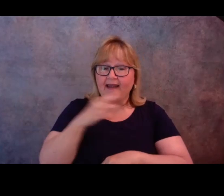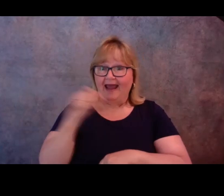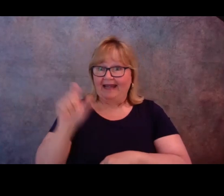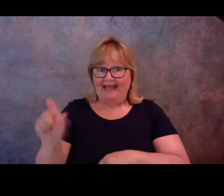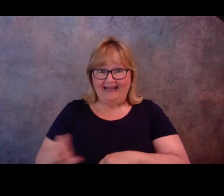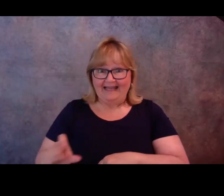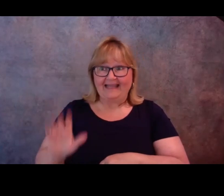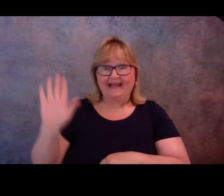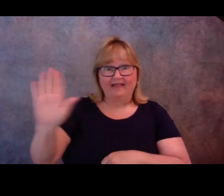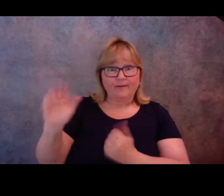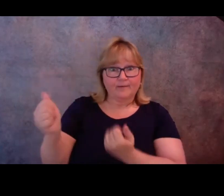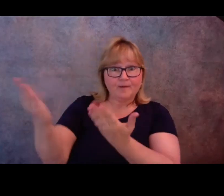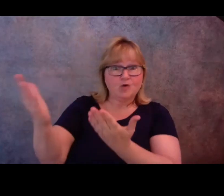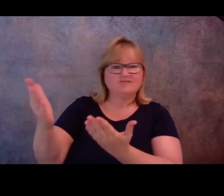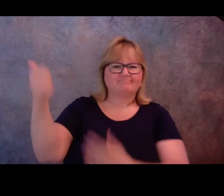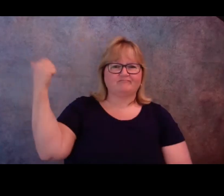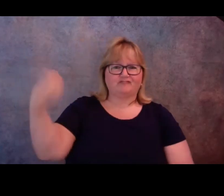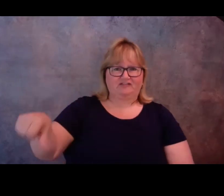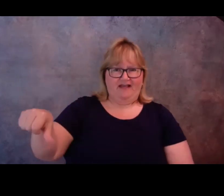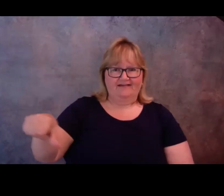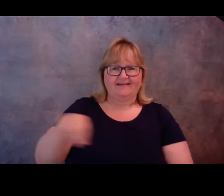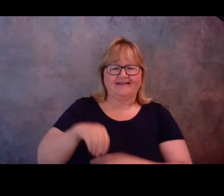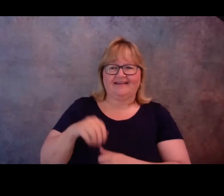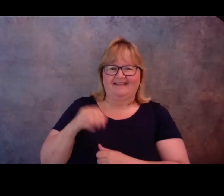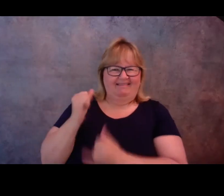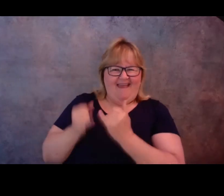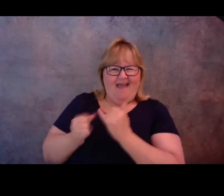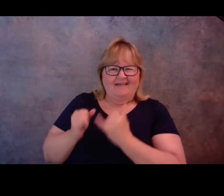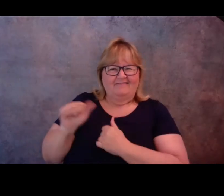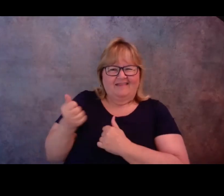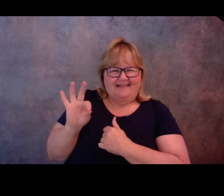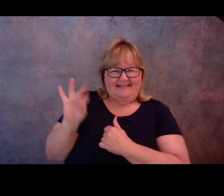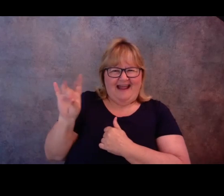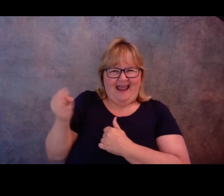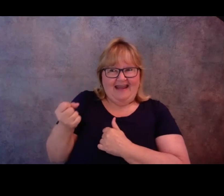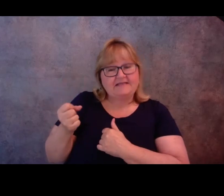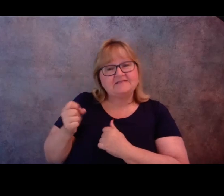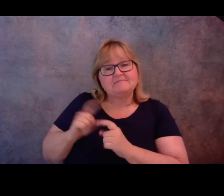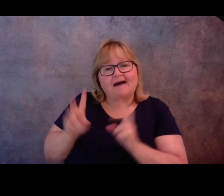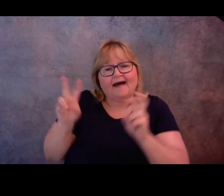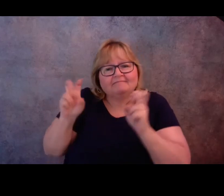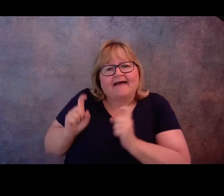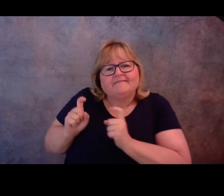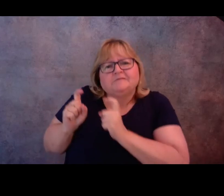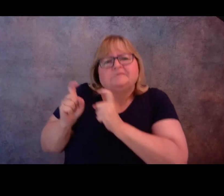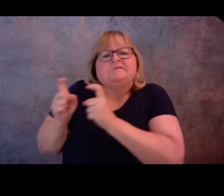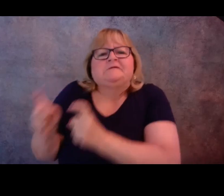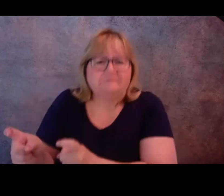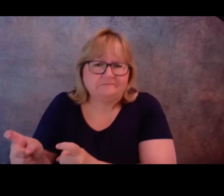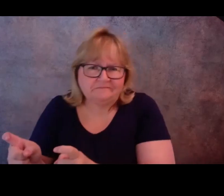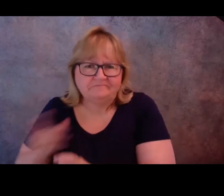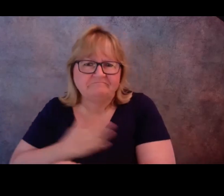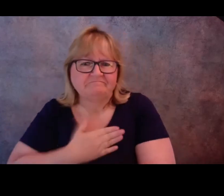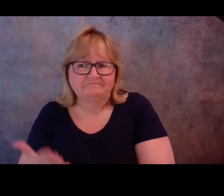rejected in the late 1980s, but the consolation prize, if I can put it that way, was